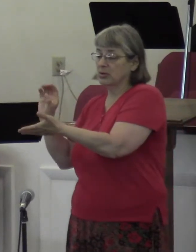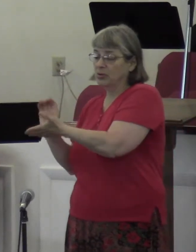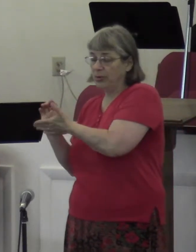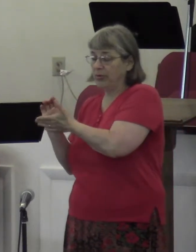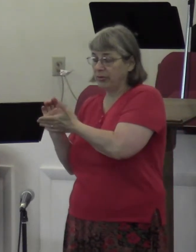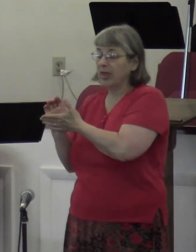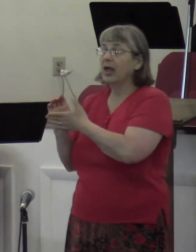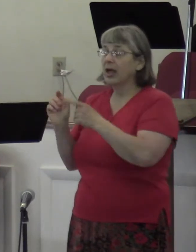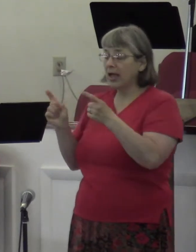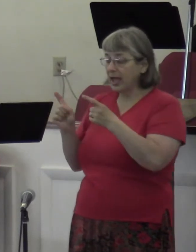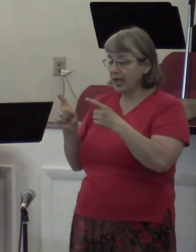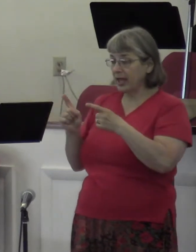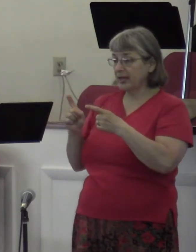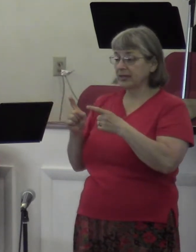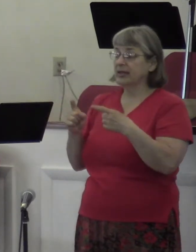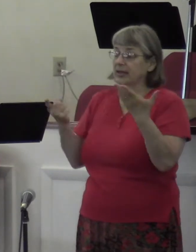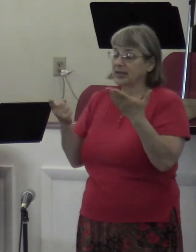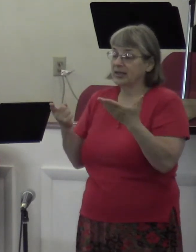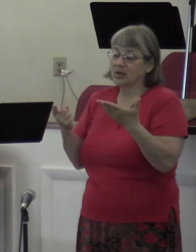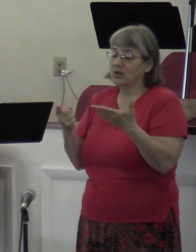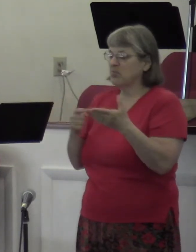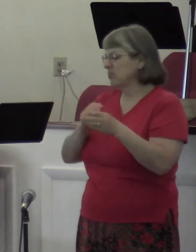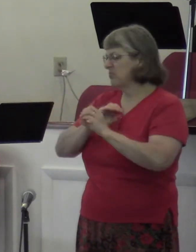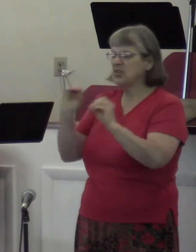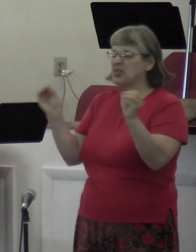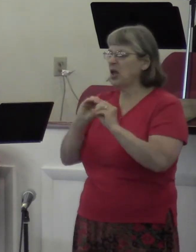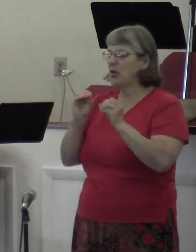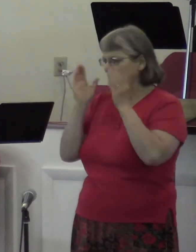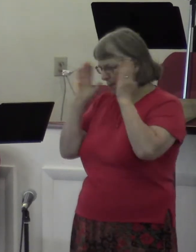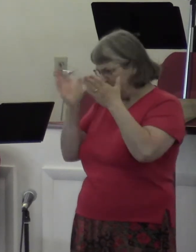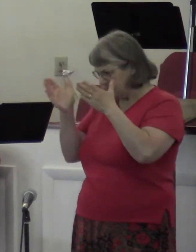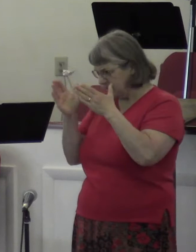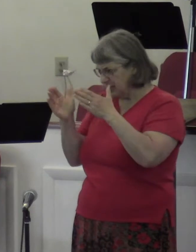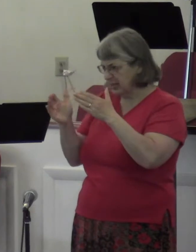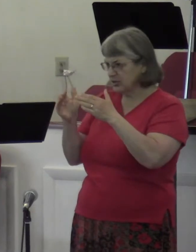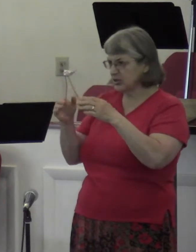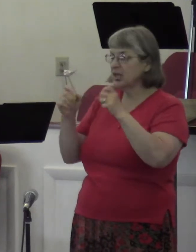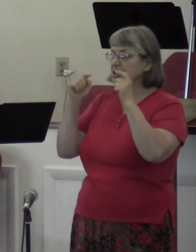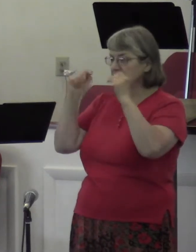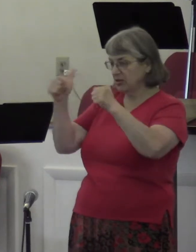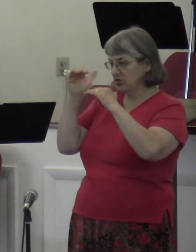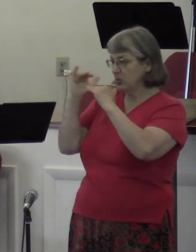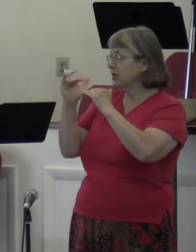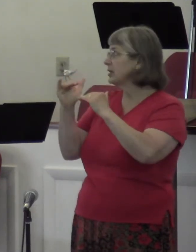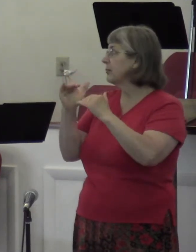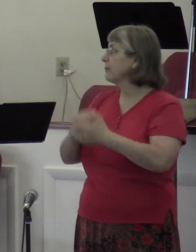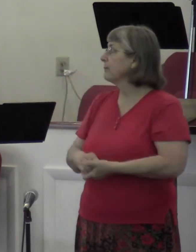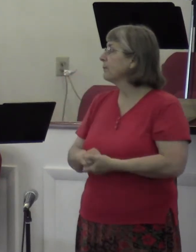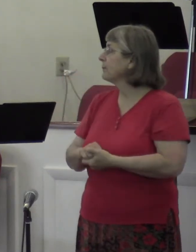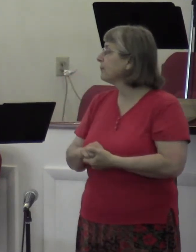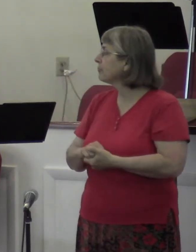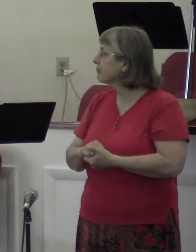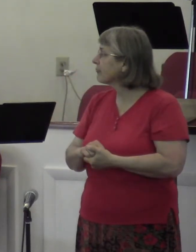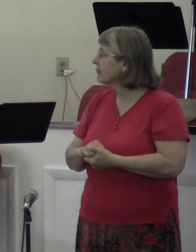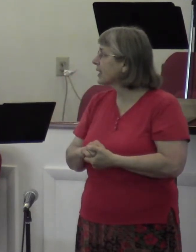NASCAR stars because so many of those guys who raced at Hickory Speedway turned out to be NASCAR champions. The Jarretts